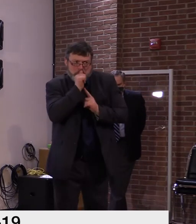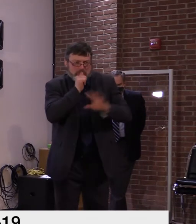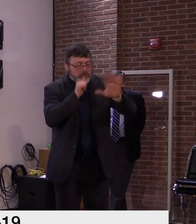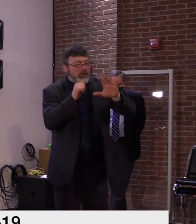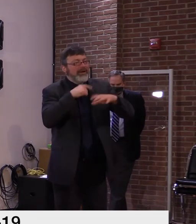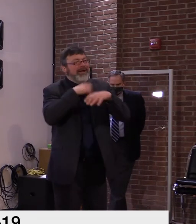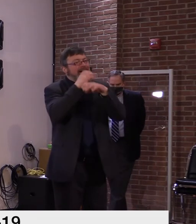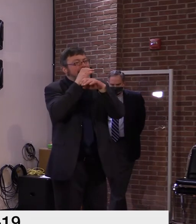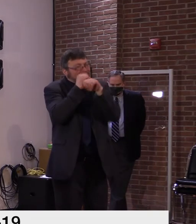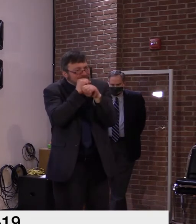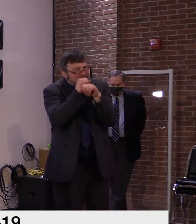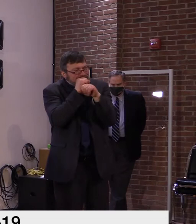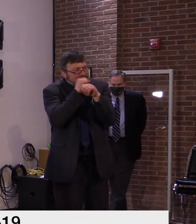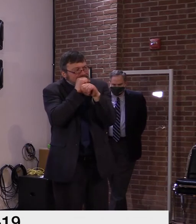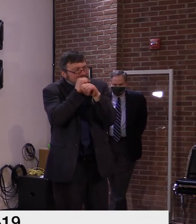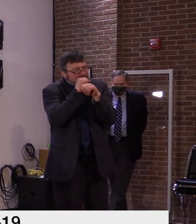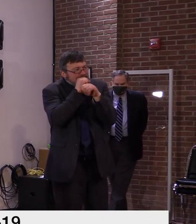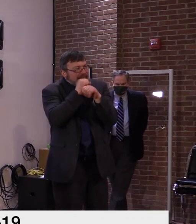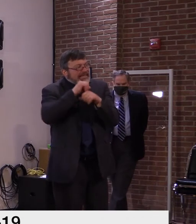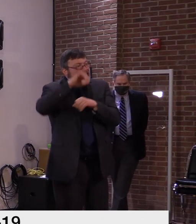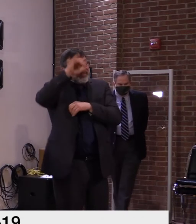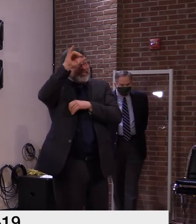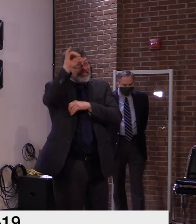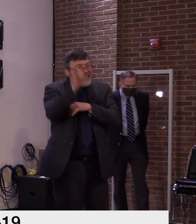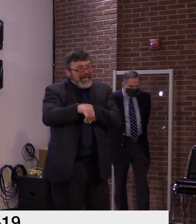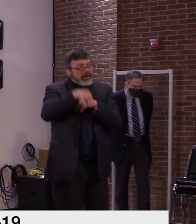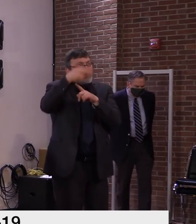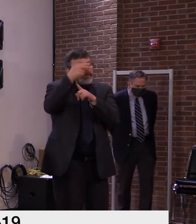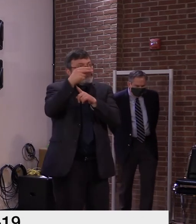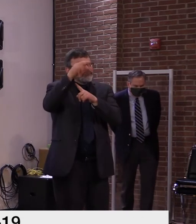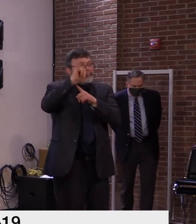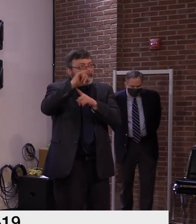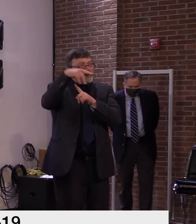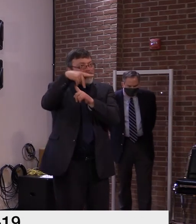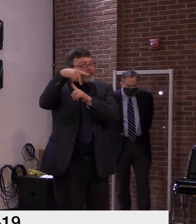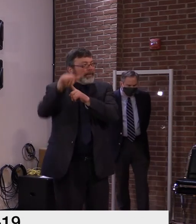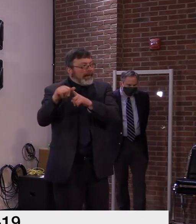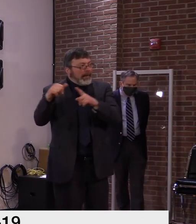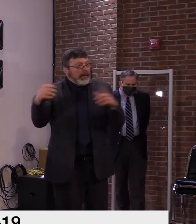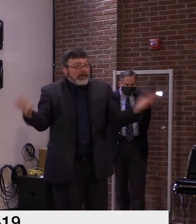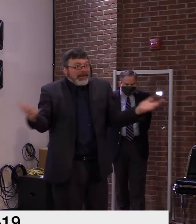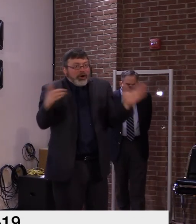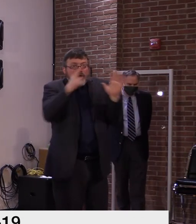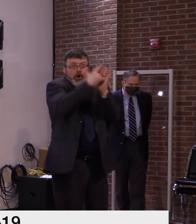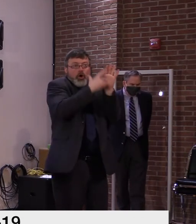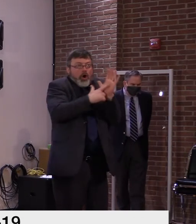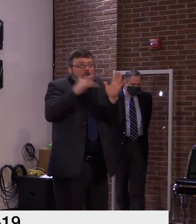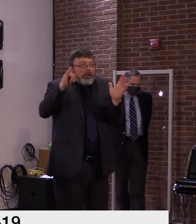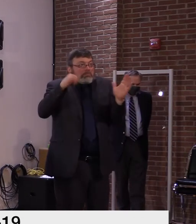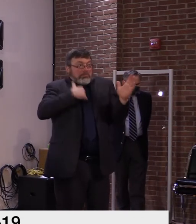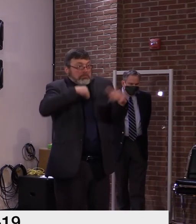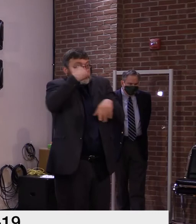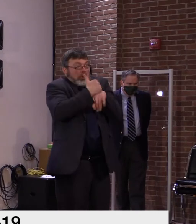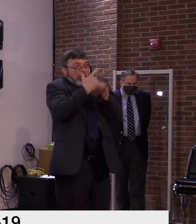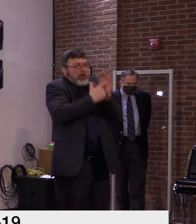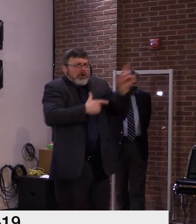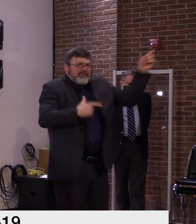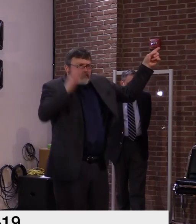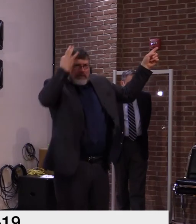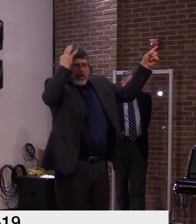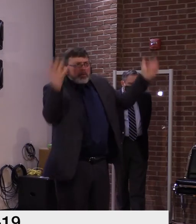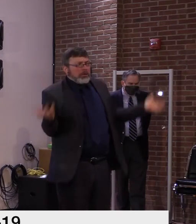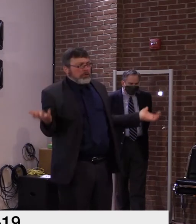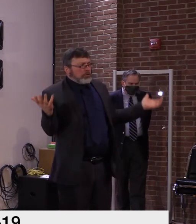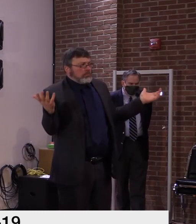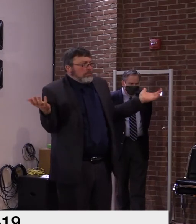confidentiality. And there's laws to protect that as well. So we're adhering to the law. We